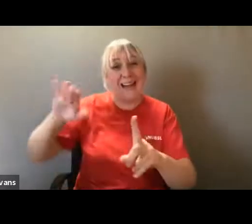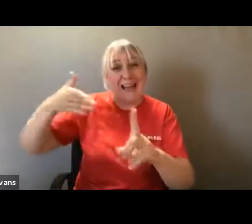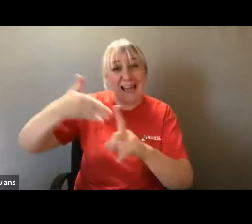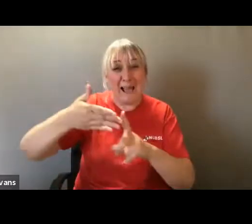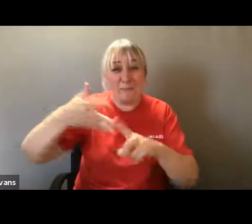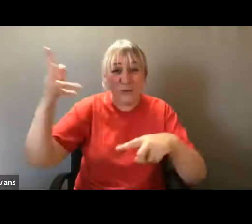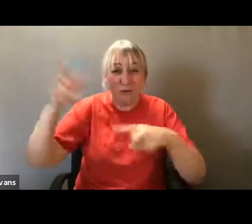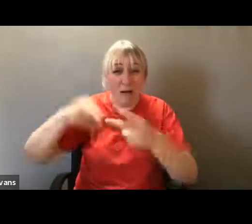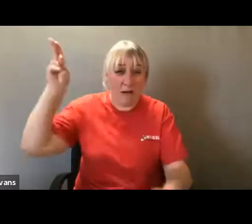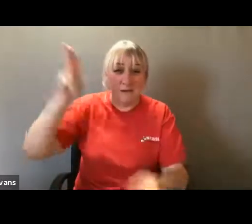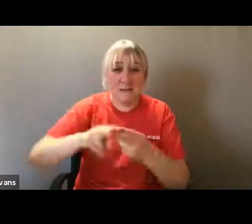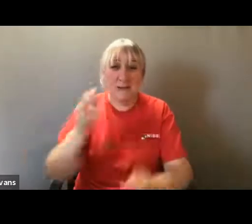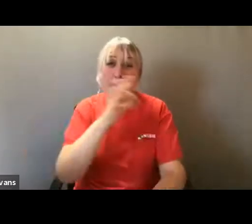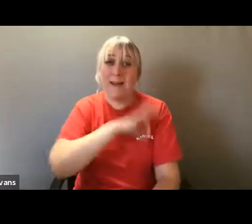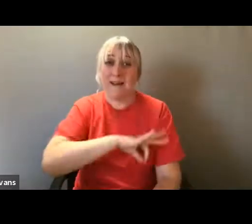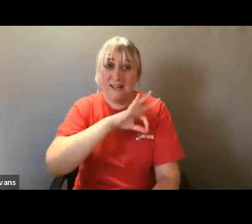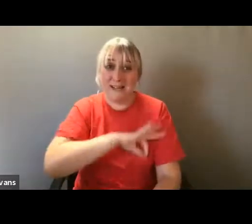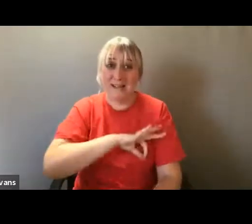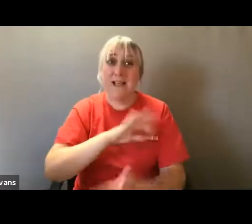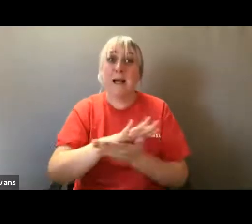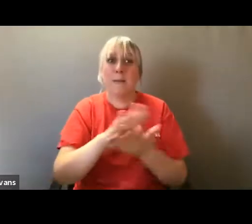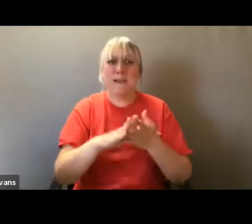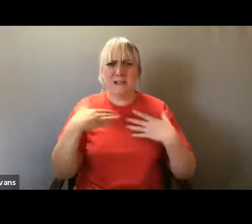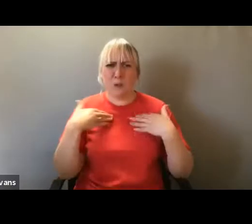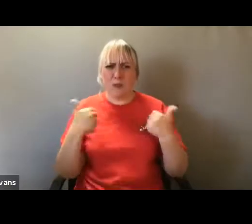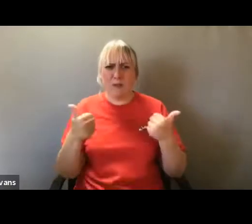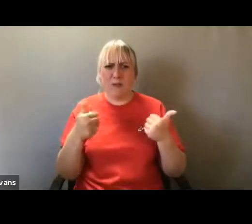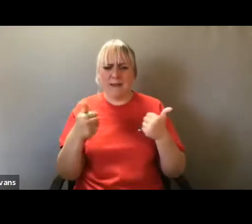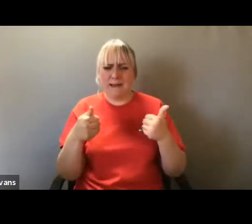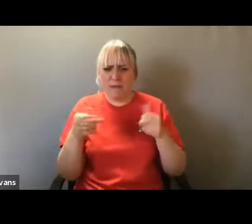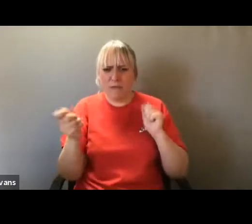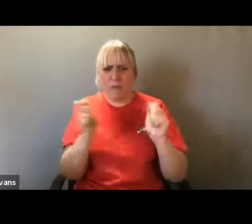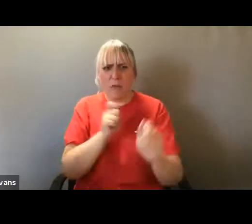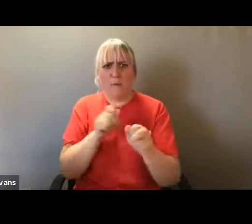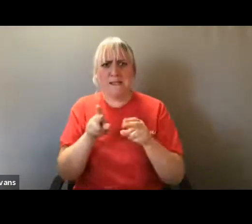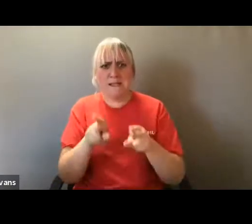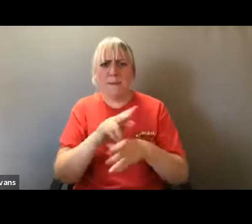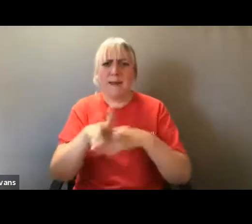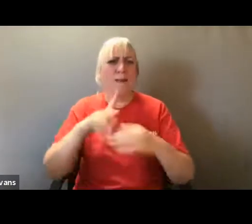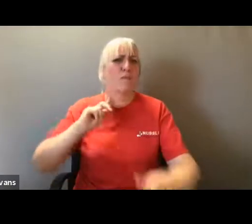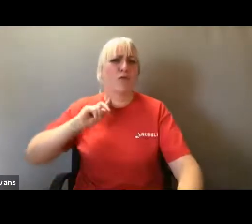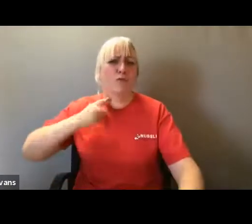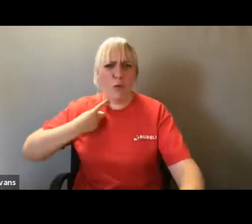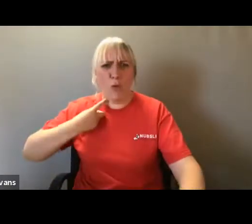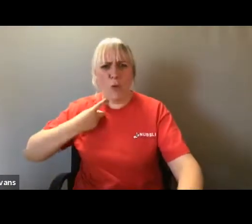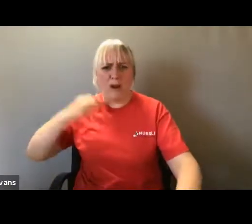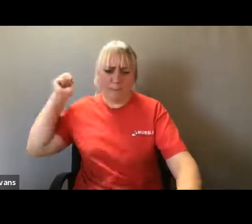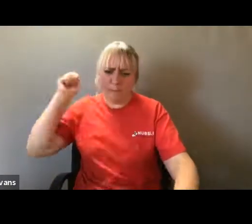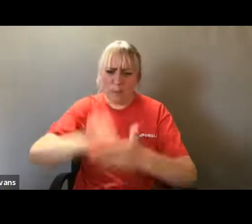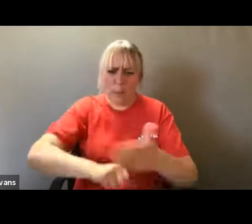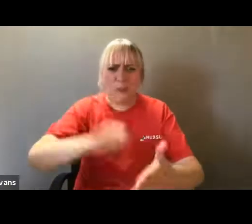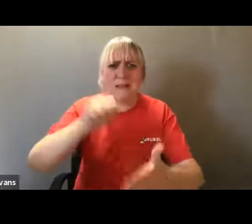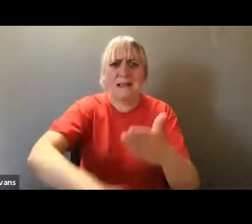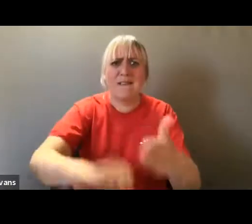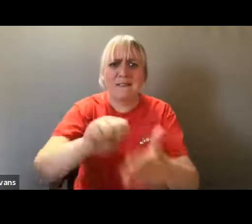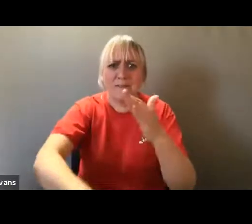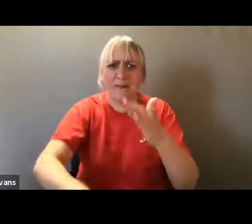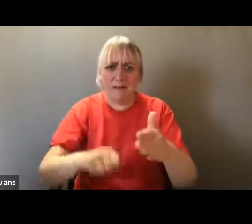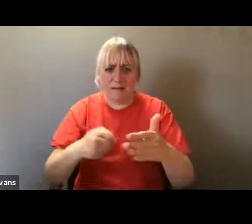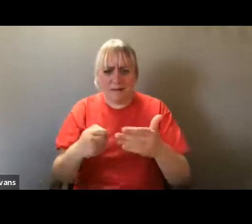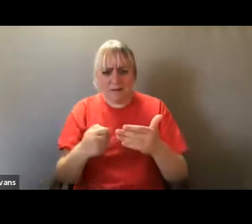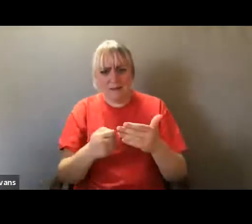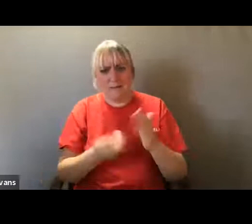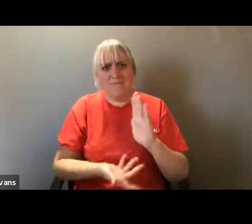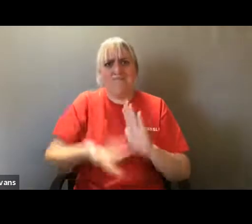social security system into a punitive and cruel regime of disability denial and discrimination.